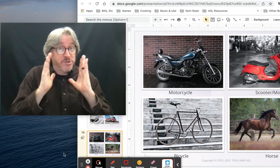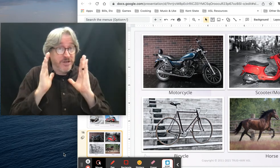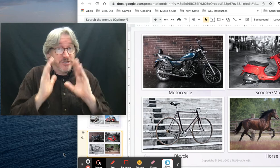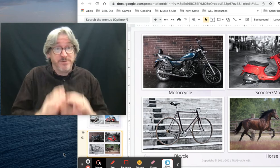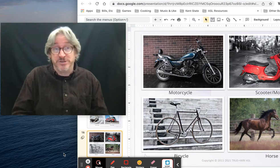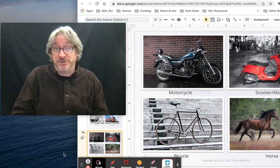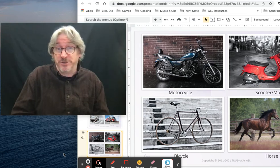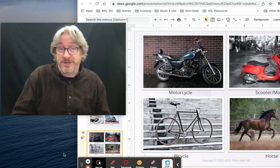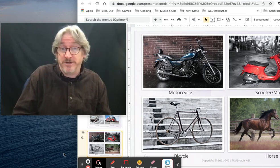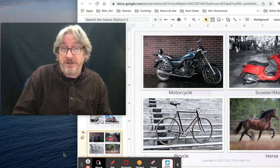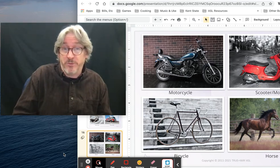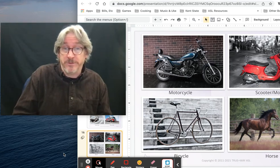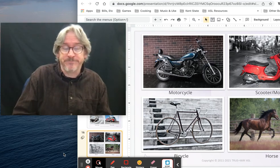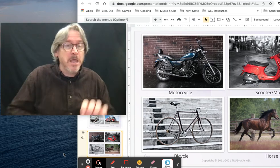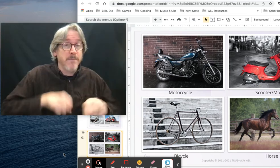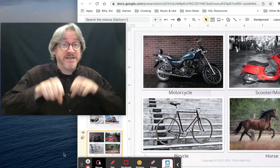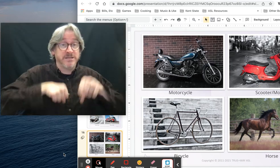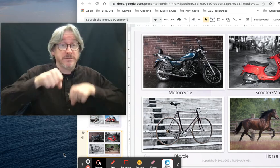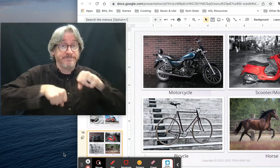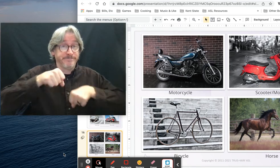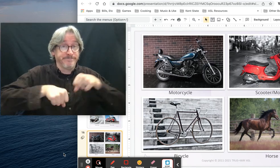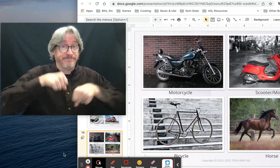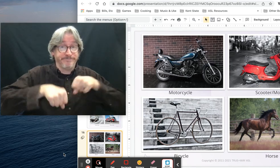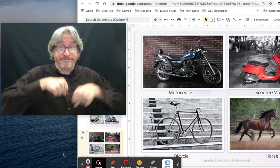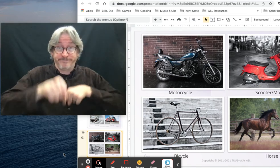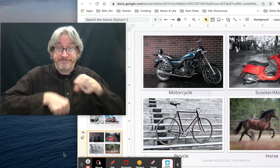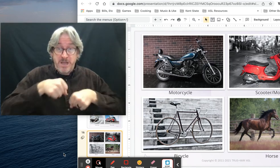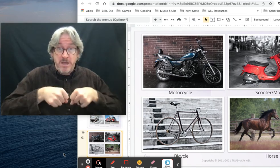Okay, so facial expressions are going to be important. Bicycle,